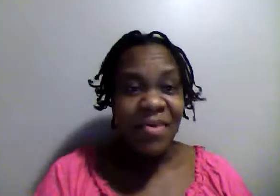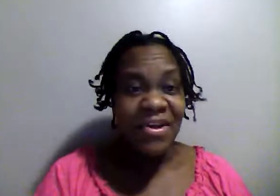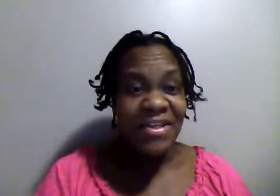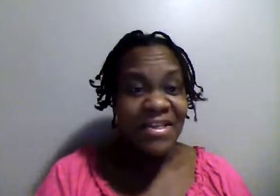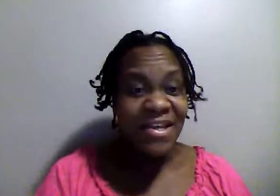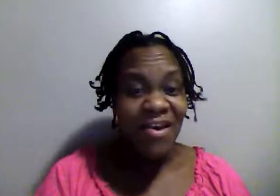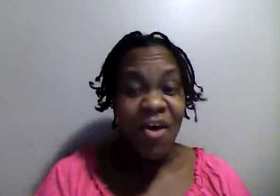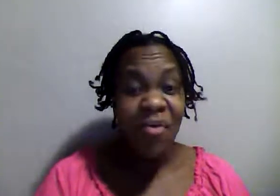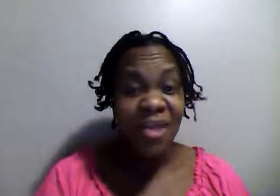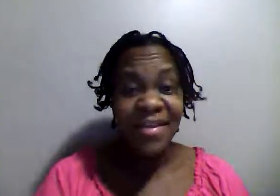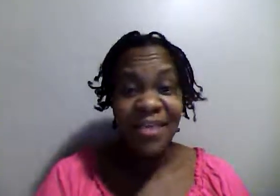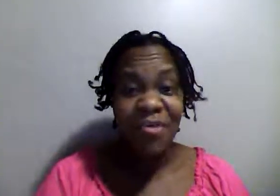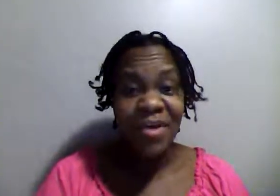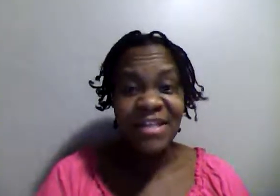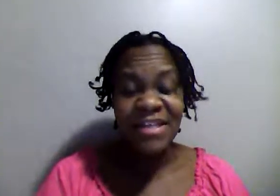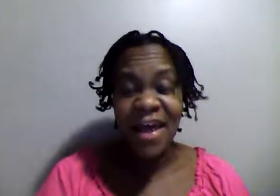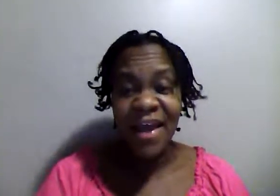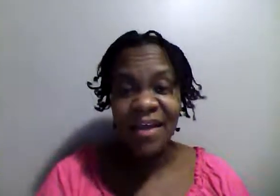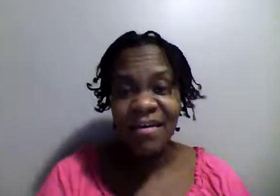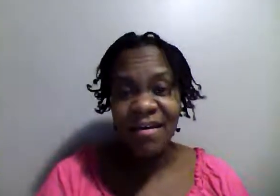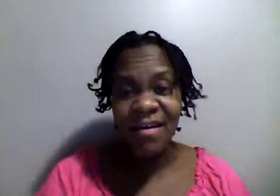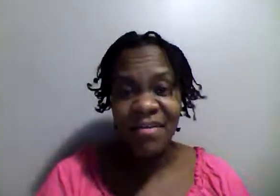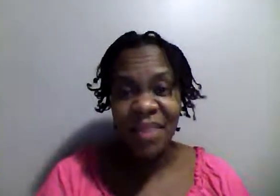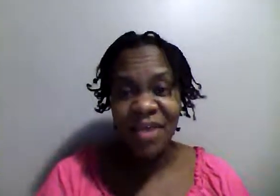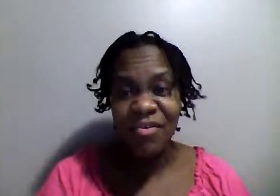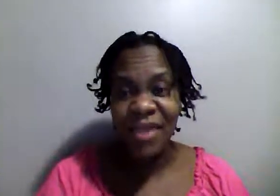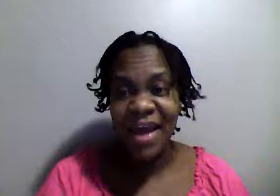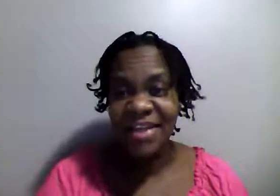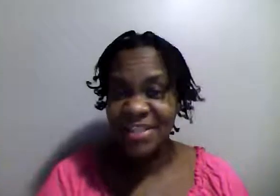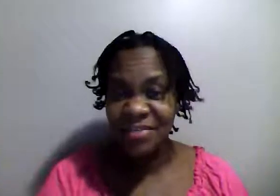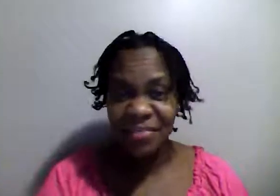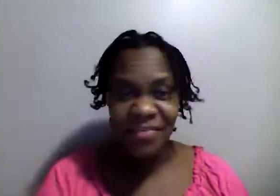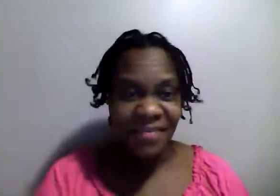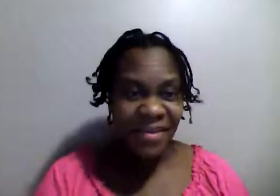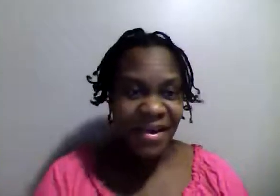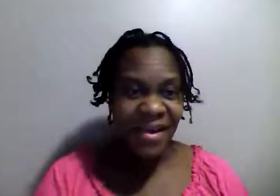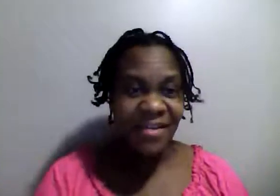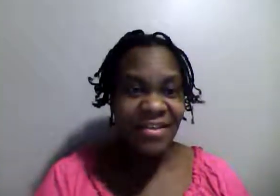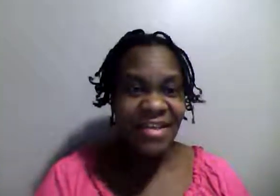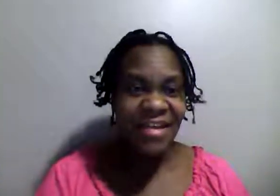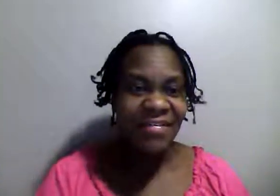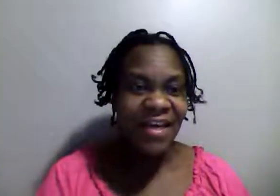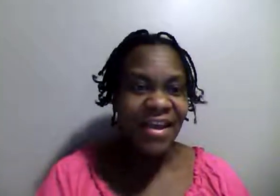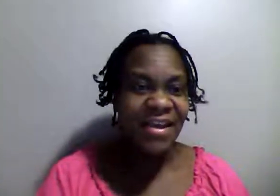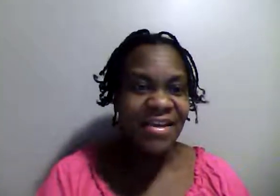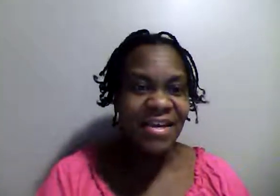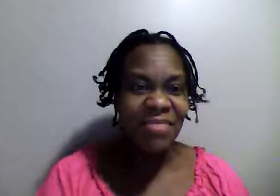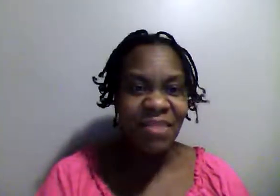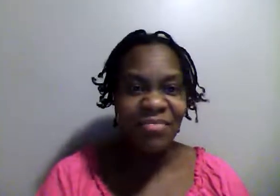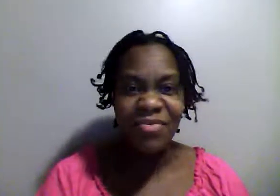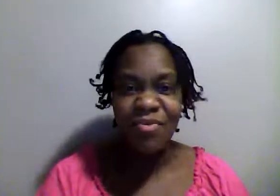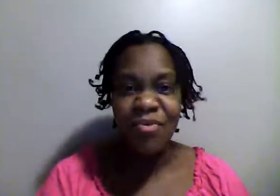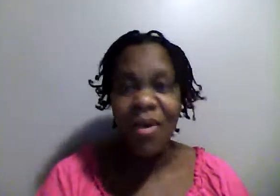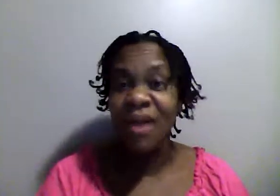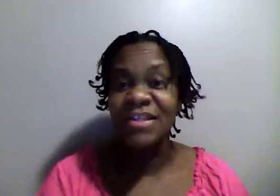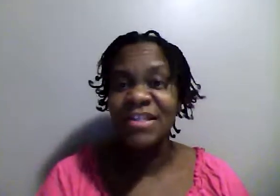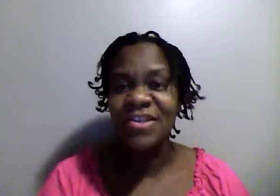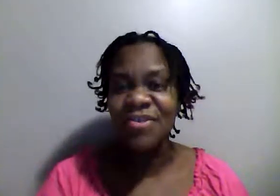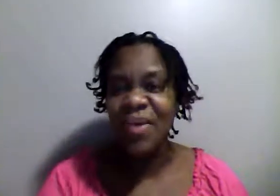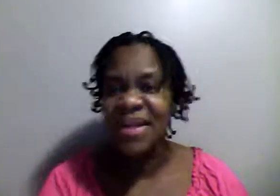to see how well they grow inside under my grow light, and to see if I can keep them through until the growing